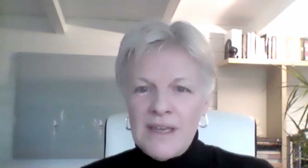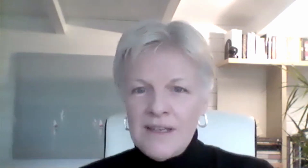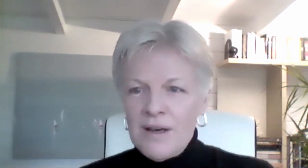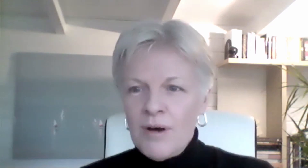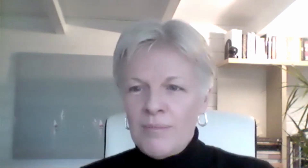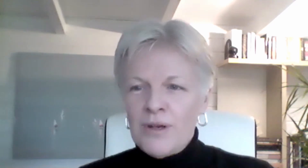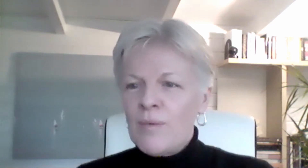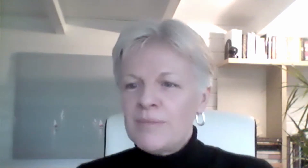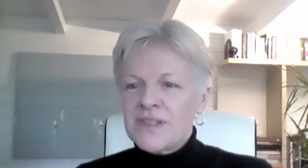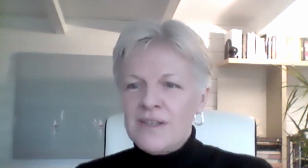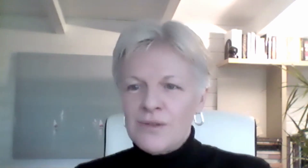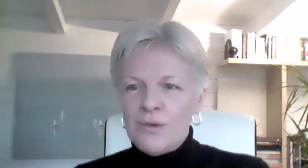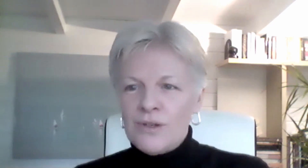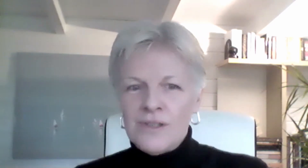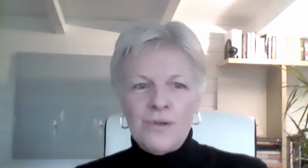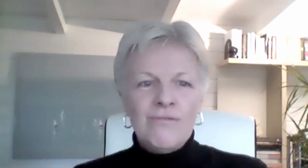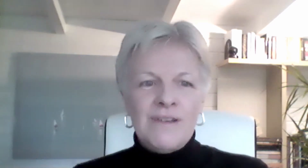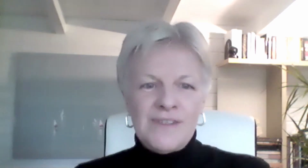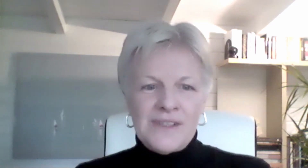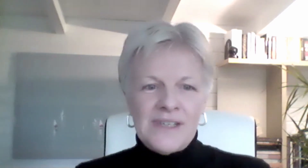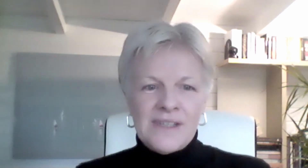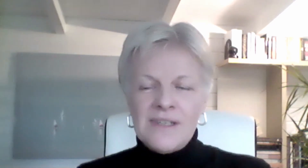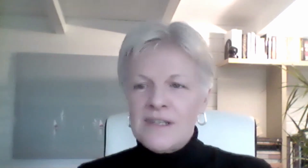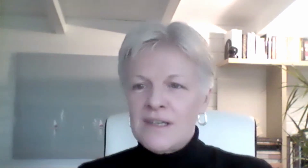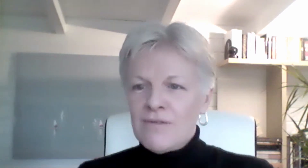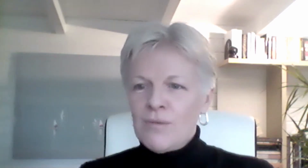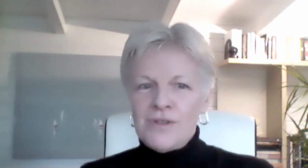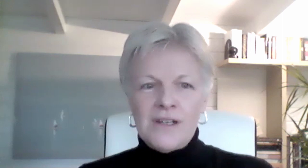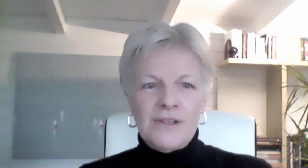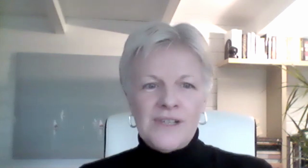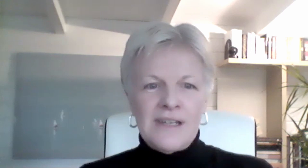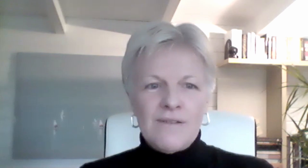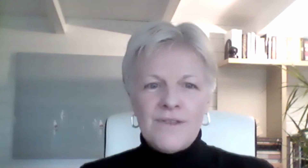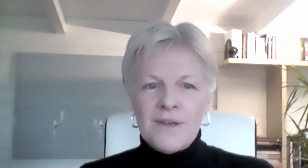then up on our website, so you can revisit it. And if you wanted to look at any of the